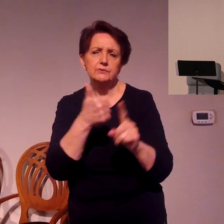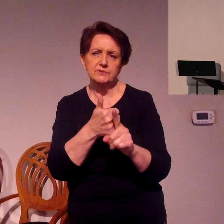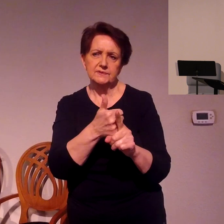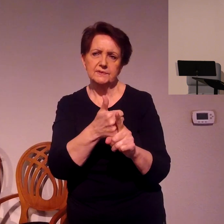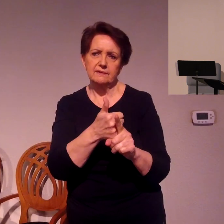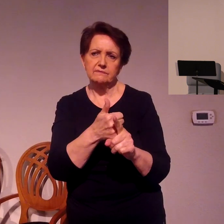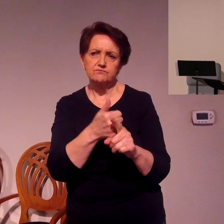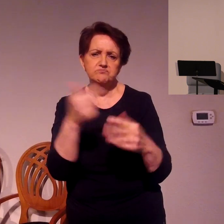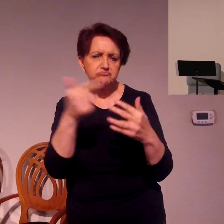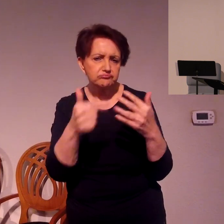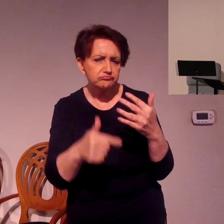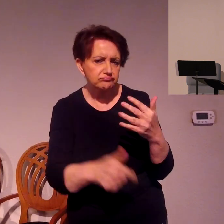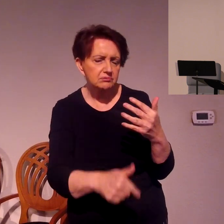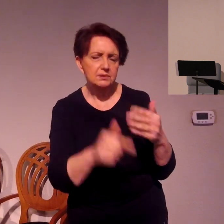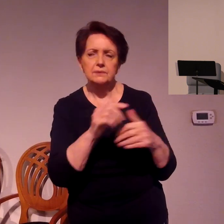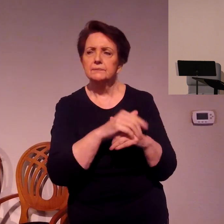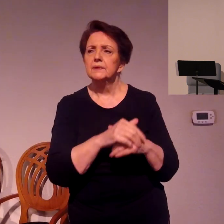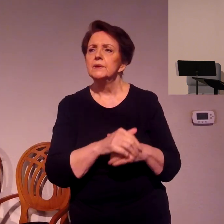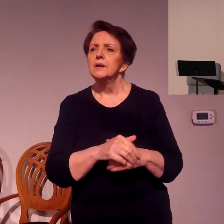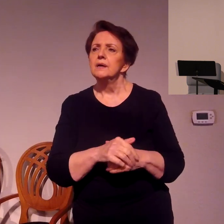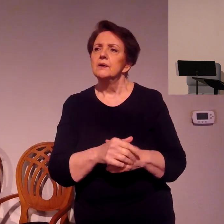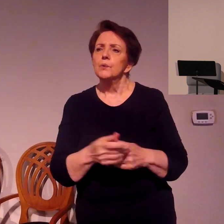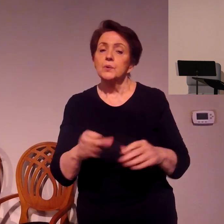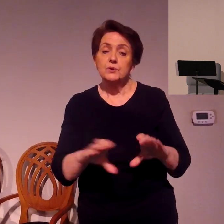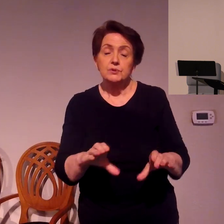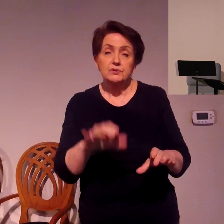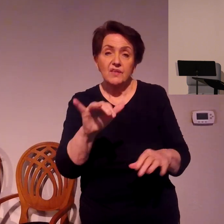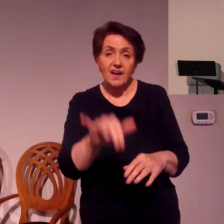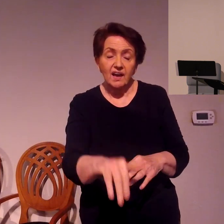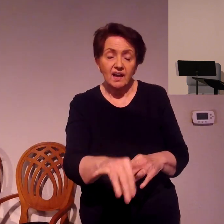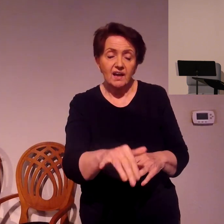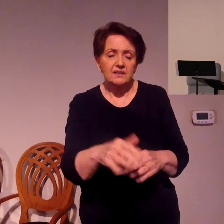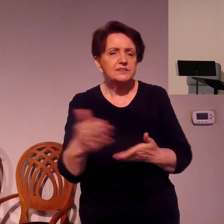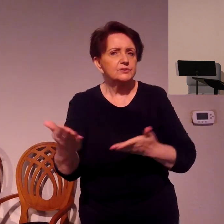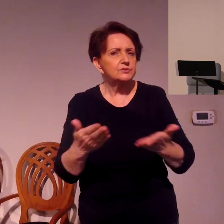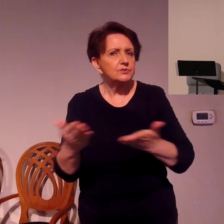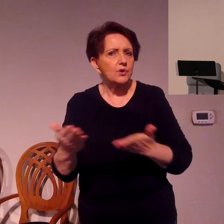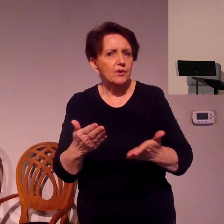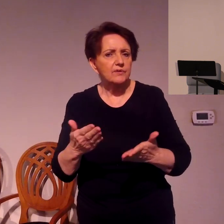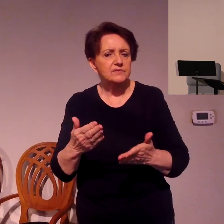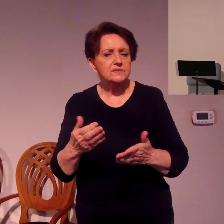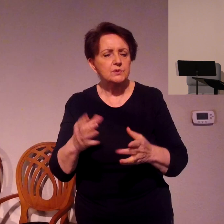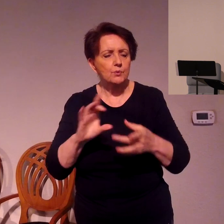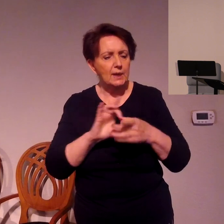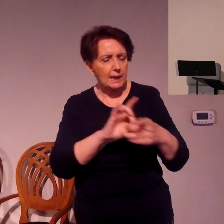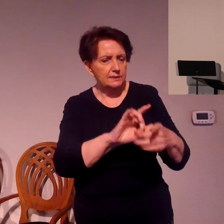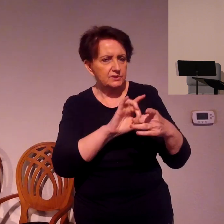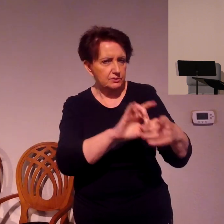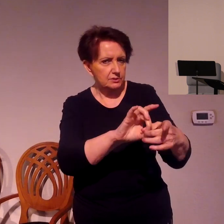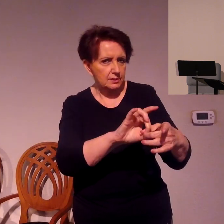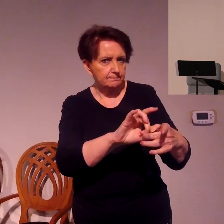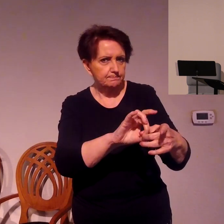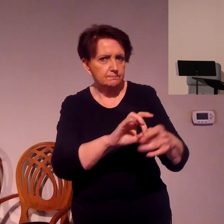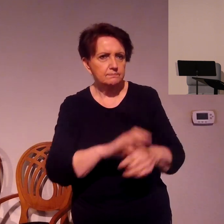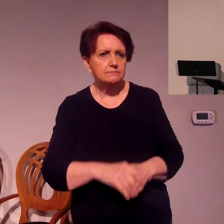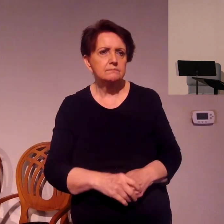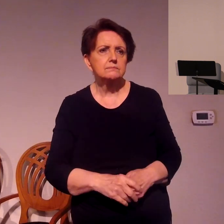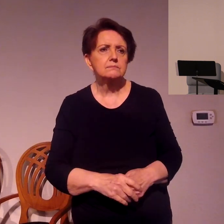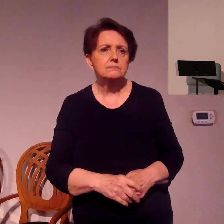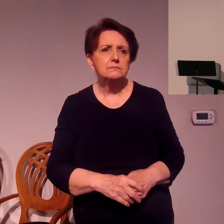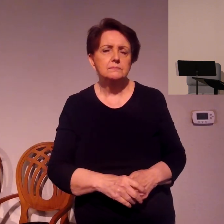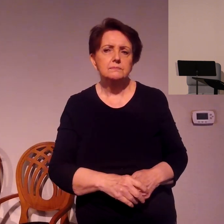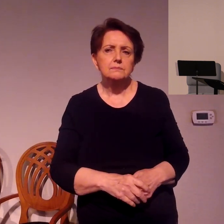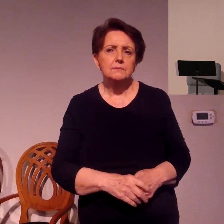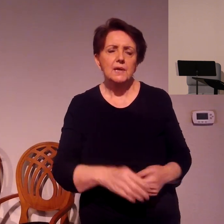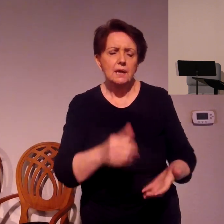and all of that. And when we do that, it serves our relationships. It like